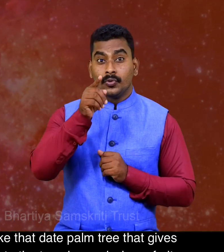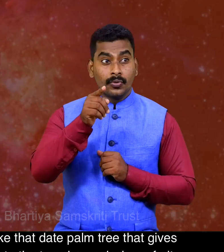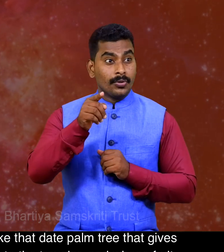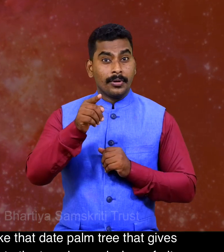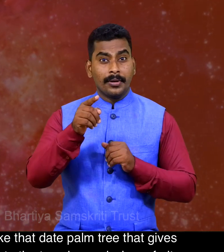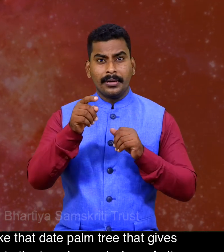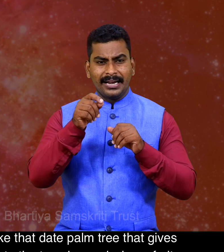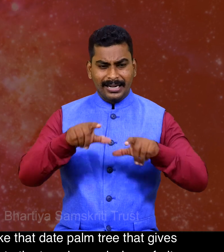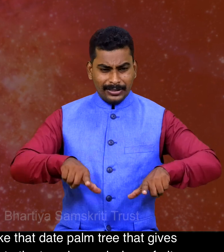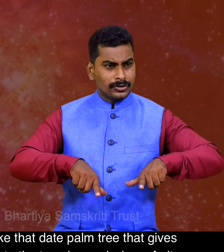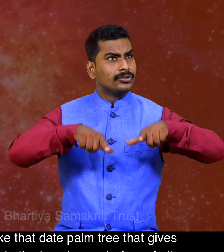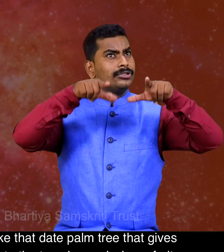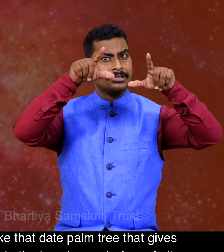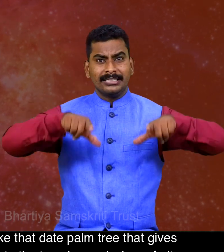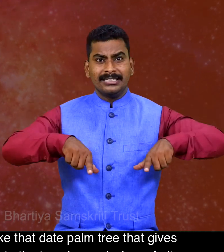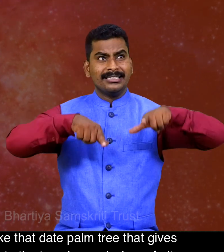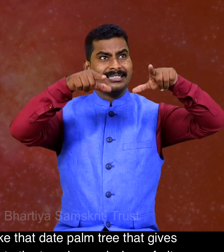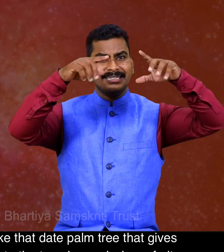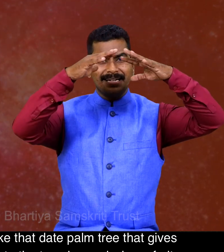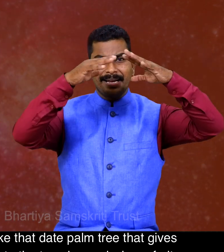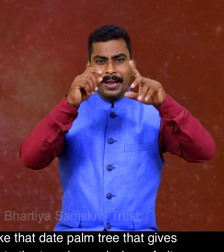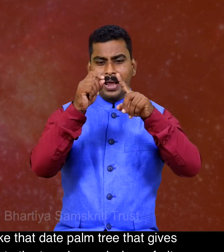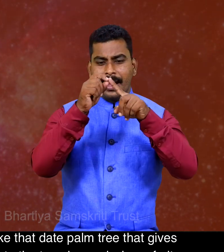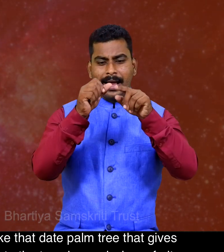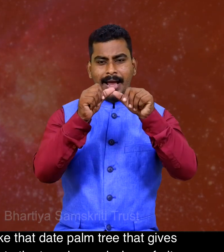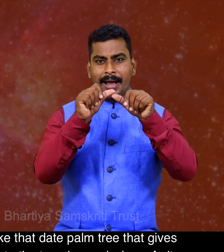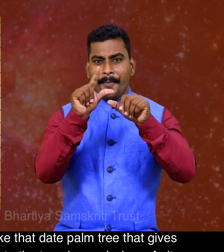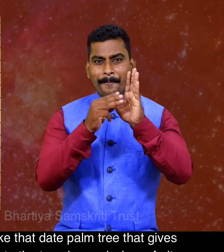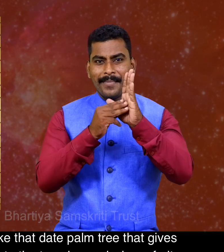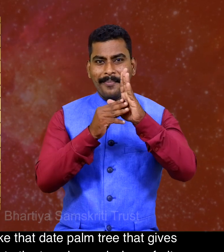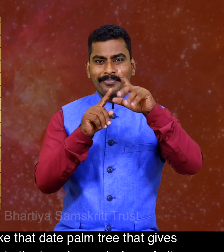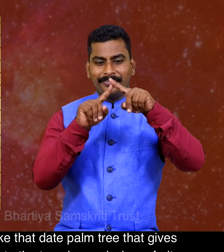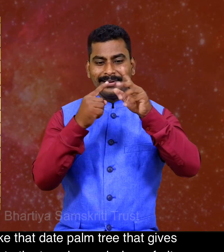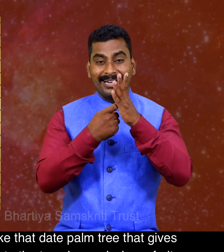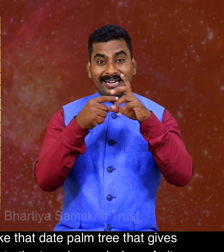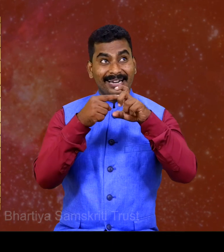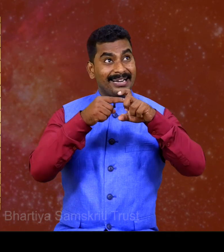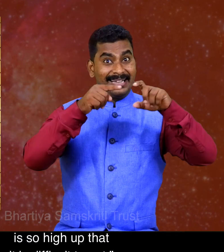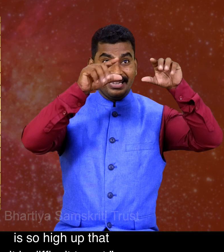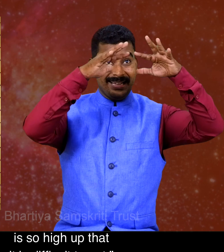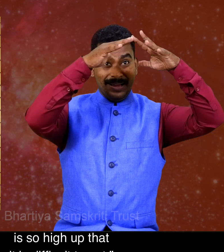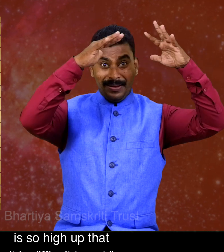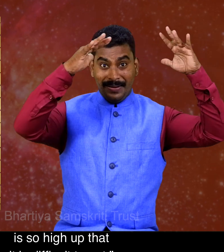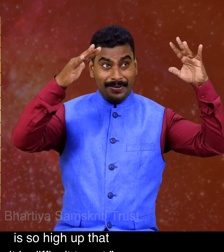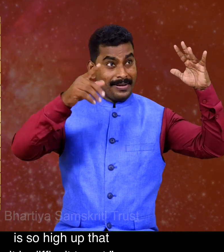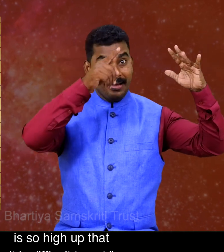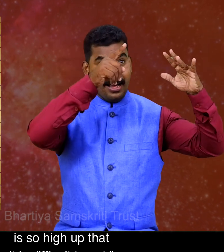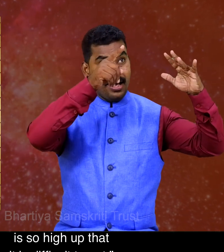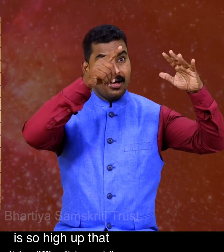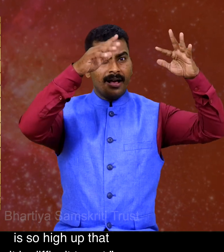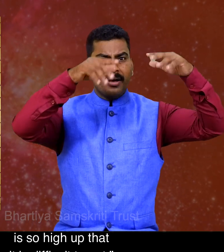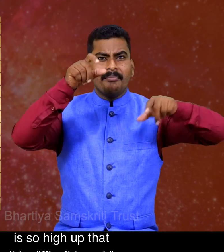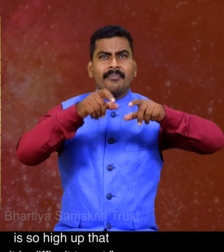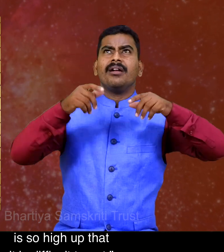tree that gives no shade to the traveler and whose fruit is so high